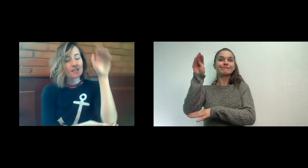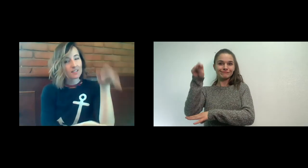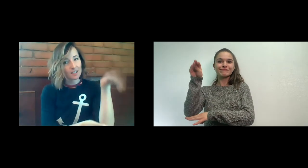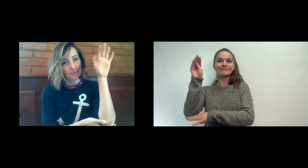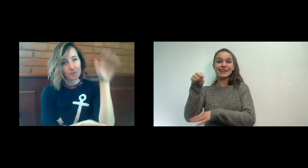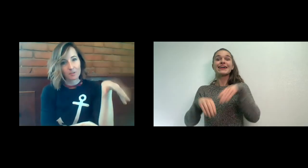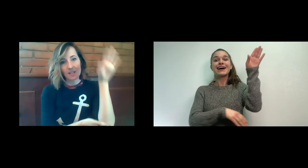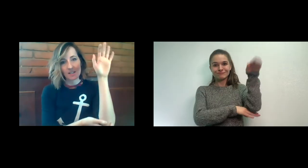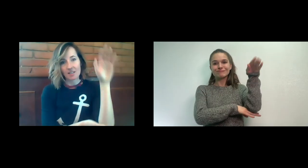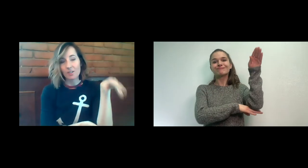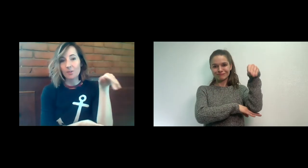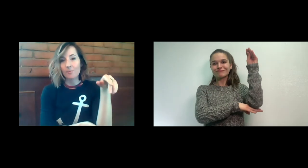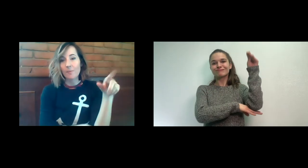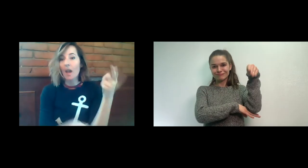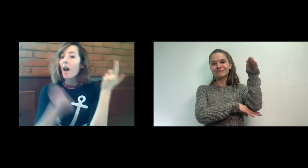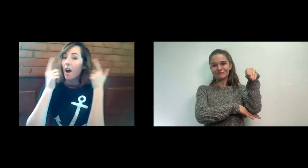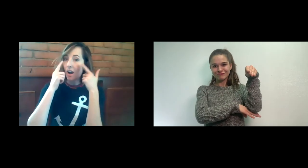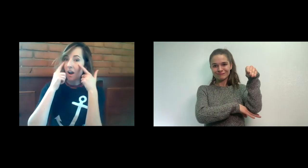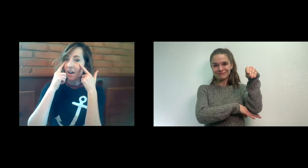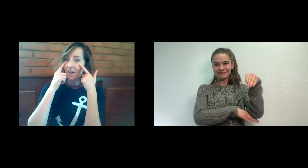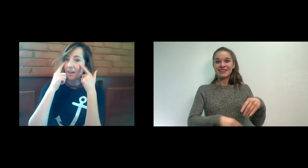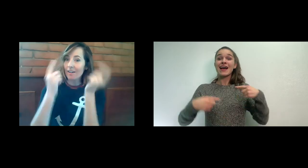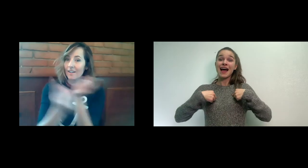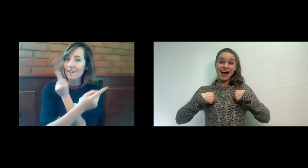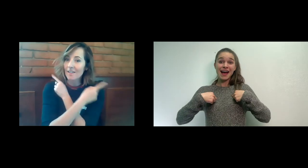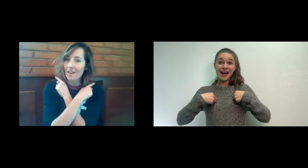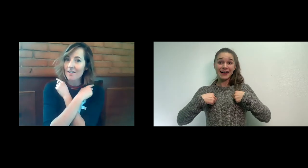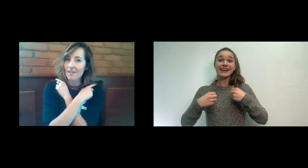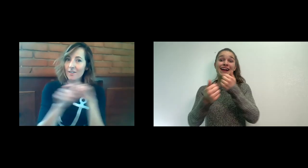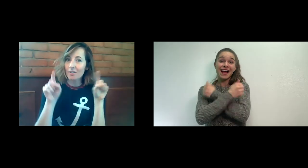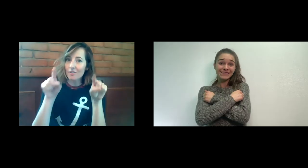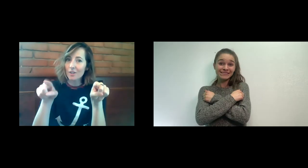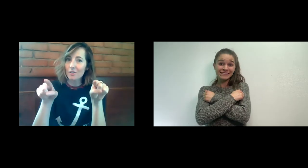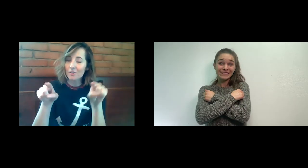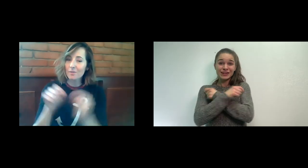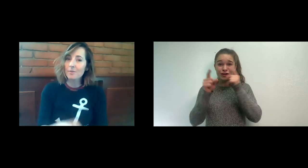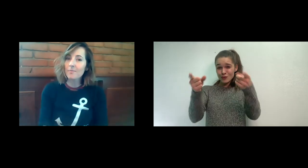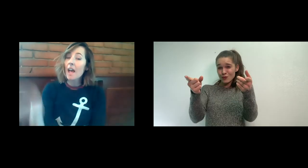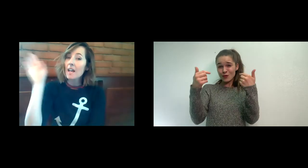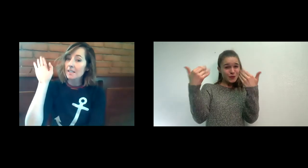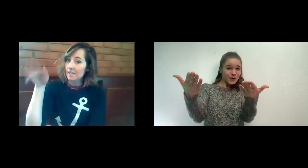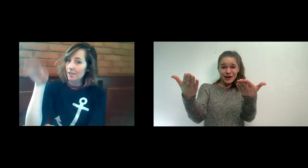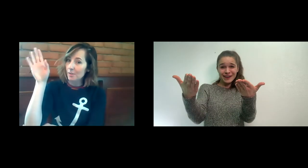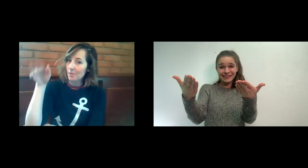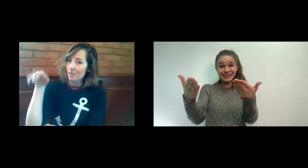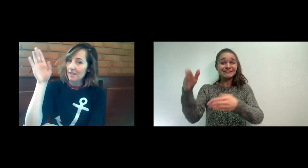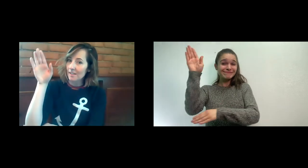Skin-a-marink-dee-dink-dee-dink, skin-a-marink-dee-doo. I love you.